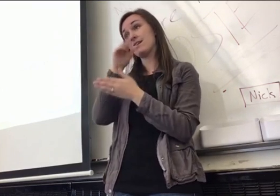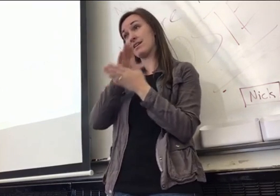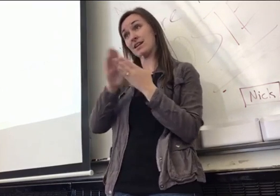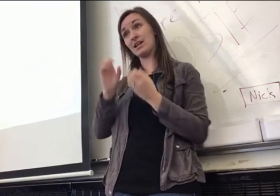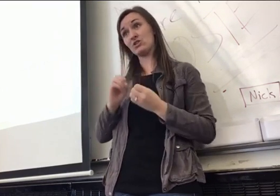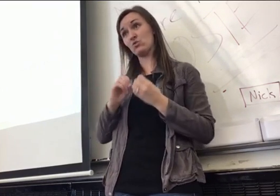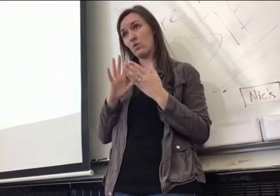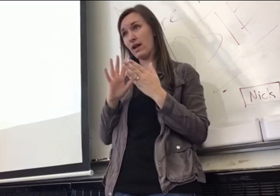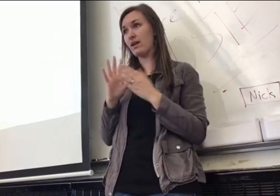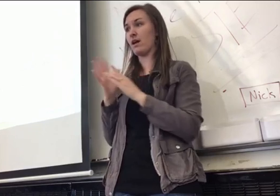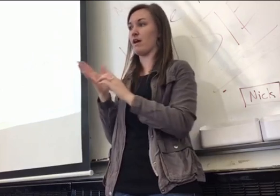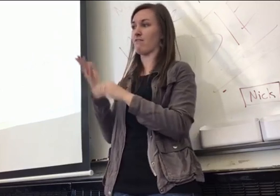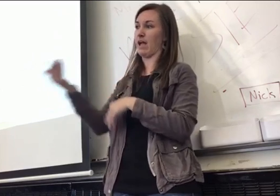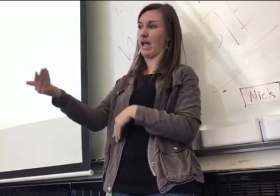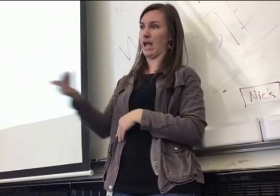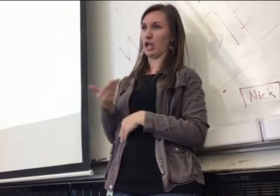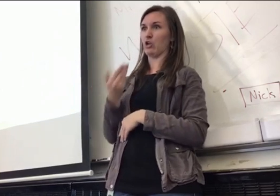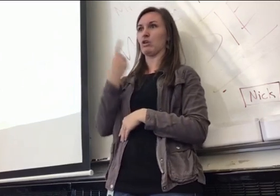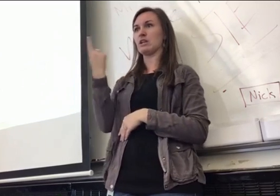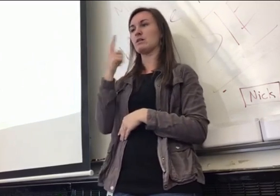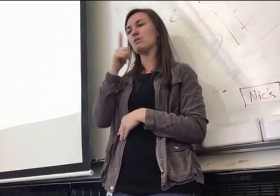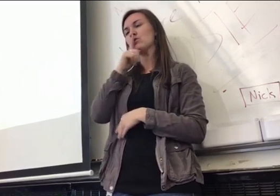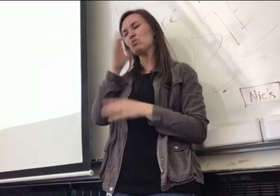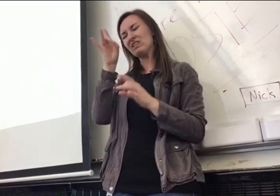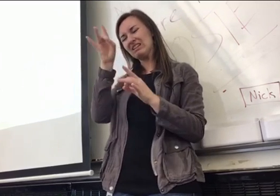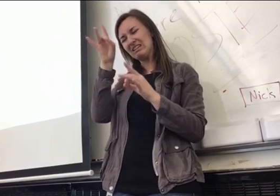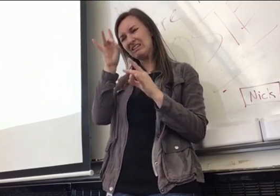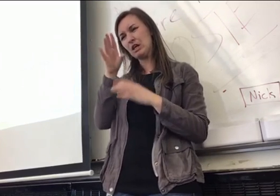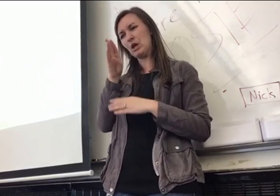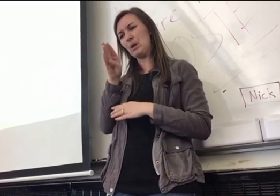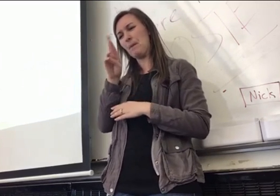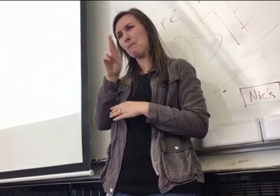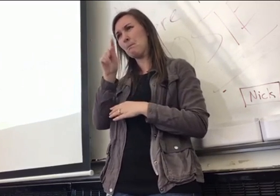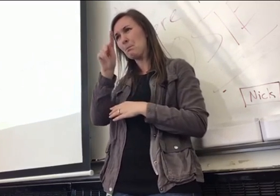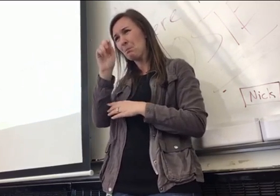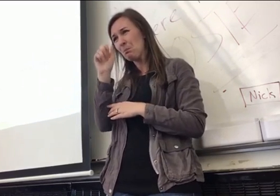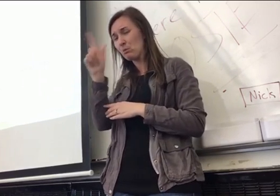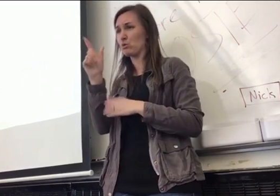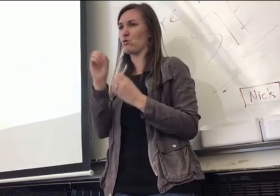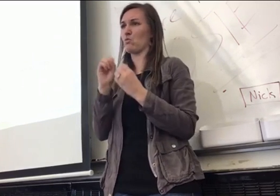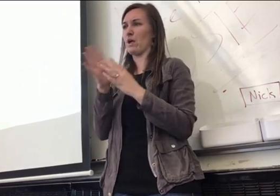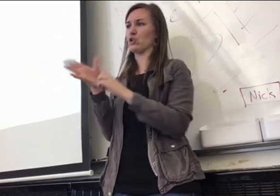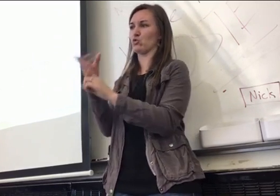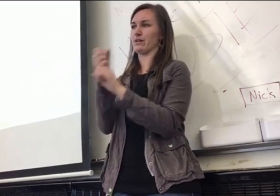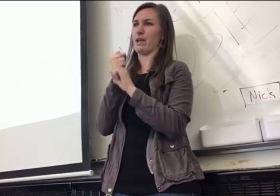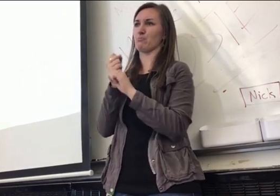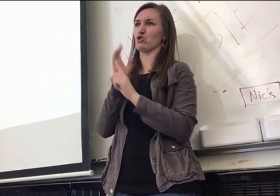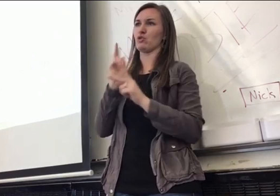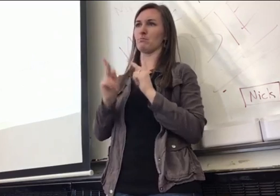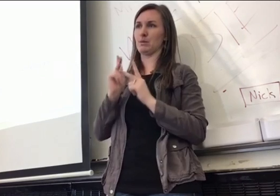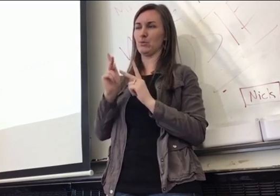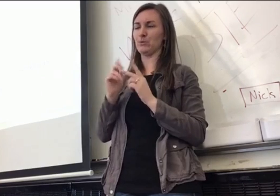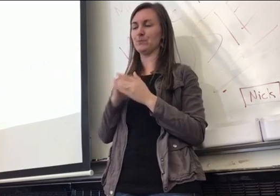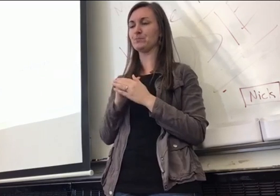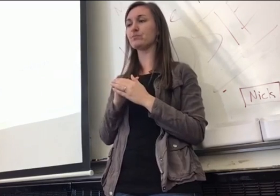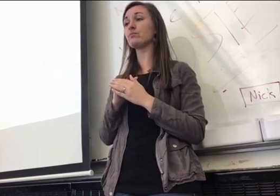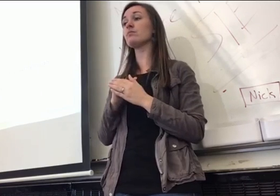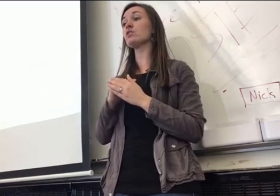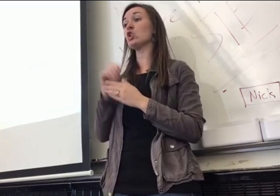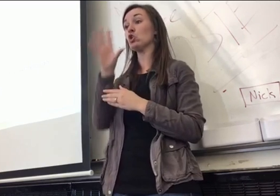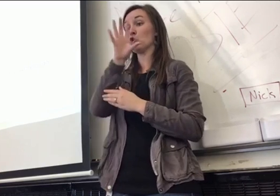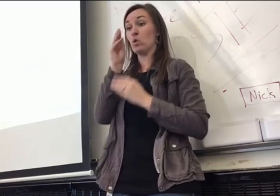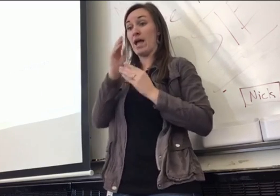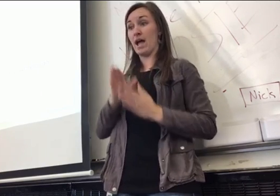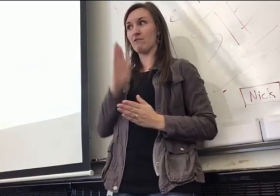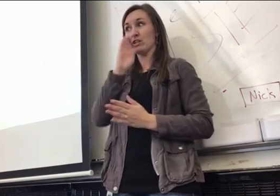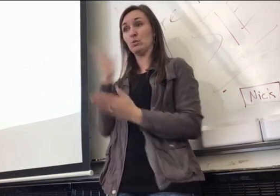of subjugating somebody or hiring somebody. It is a brutal, brutal way of bringing people over into the Americas. Once you're brought over by the Africans, you're brought